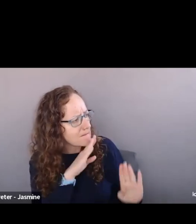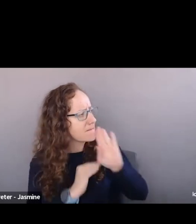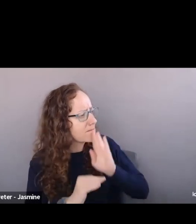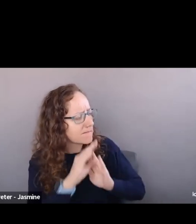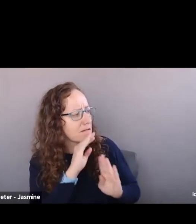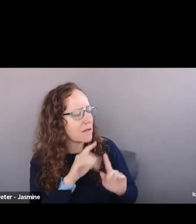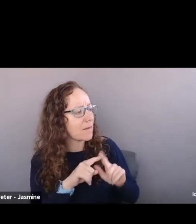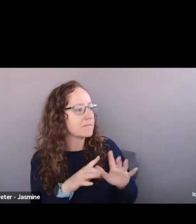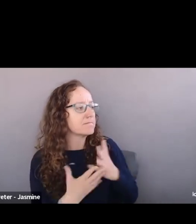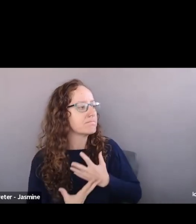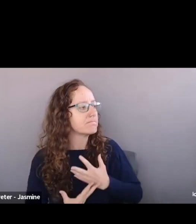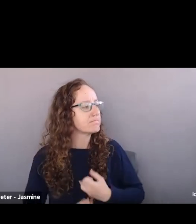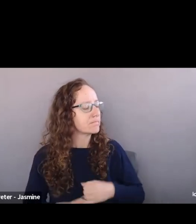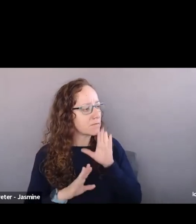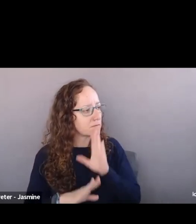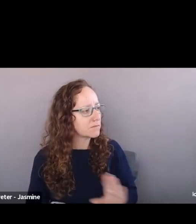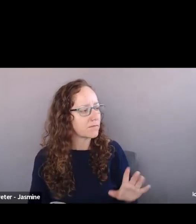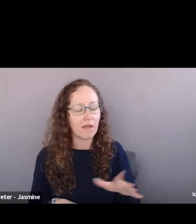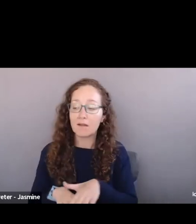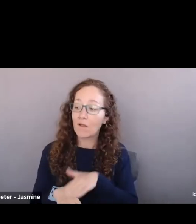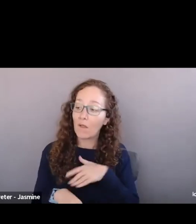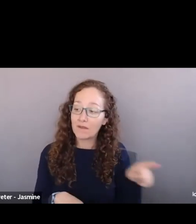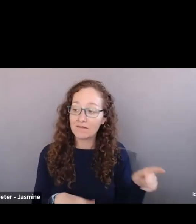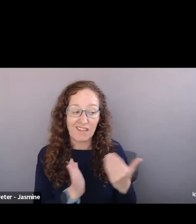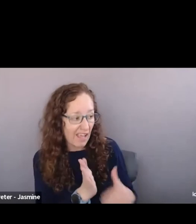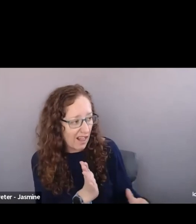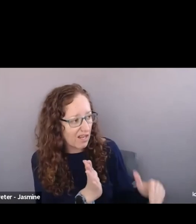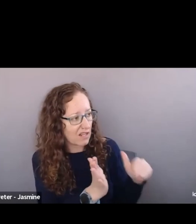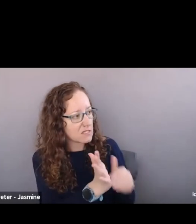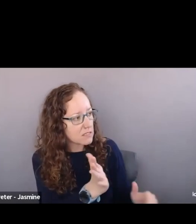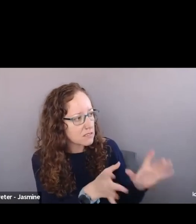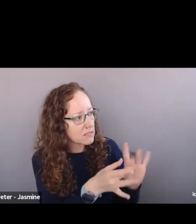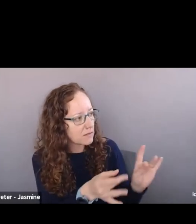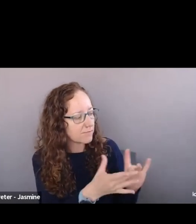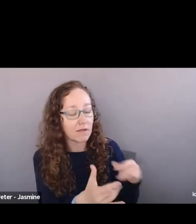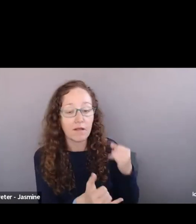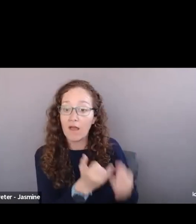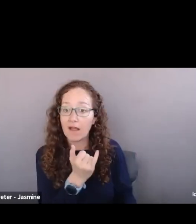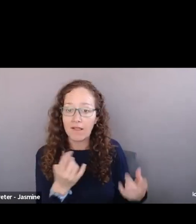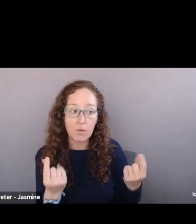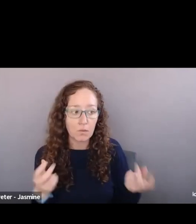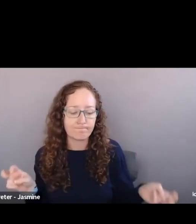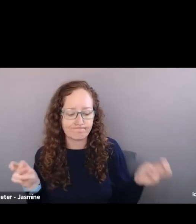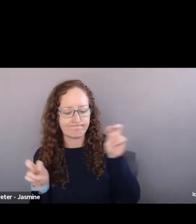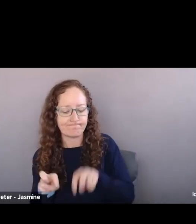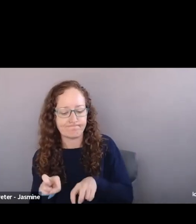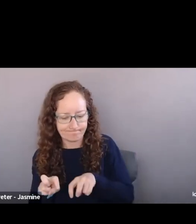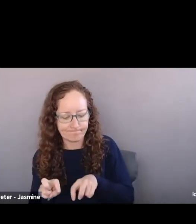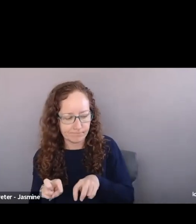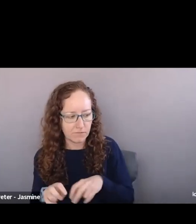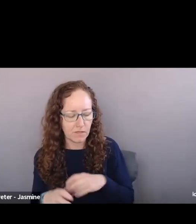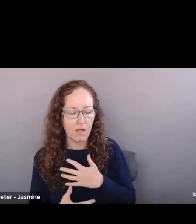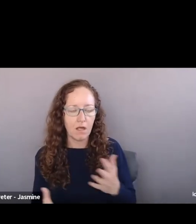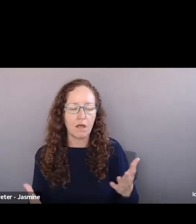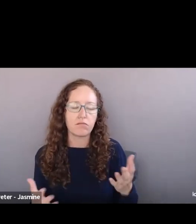to repeat himself. Finally, he sat down in the chair. The air seemed to leave his body,